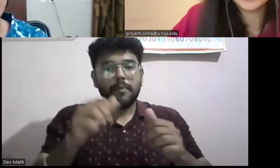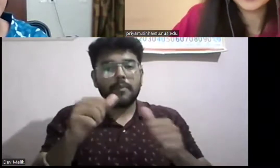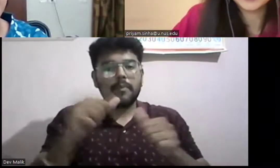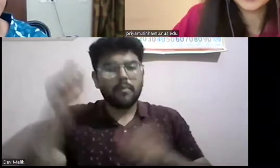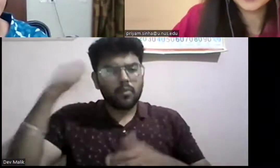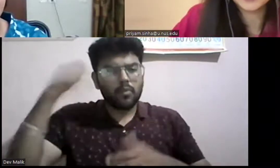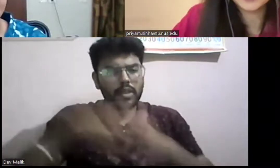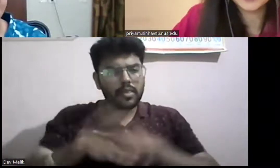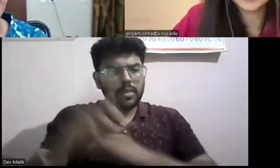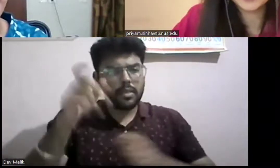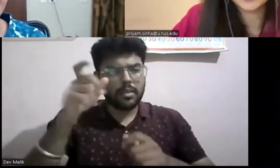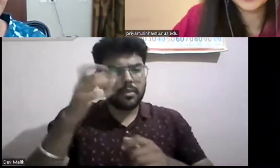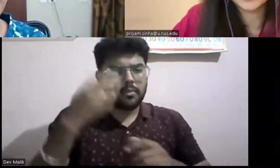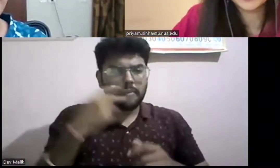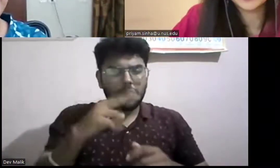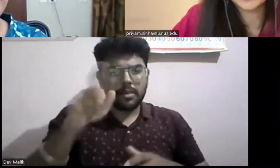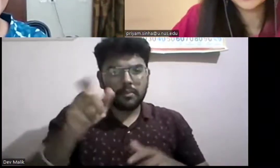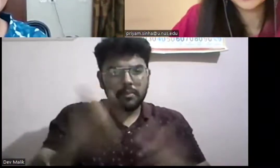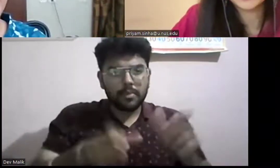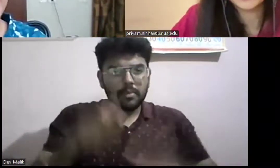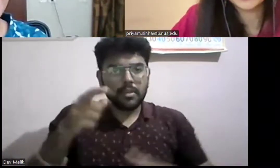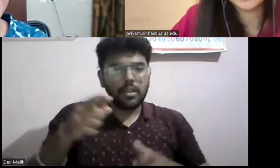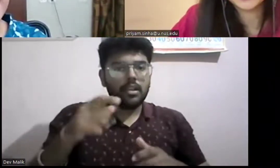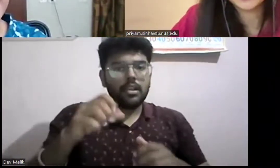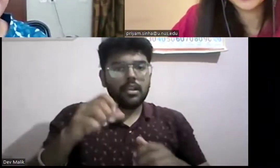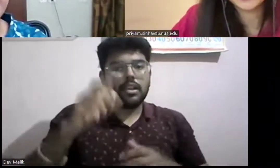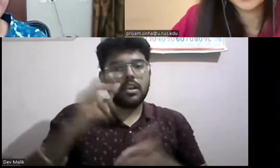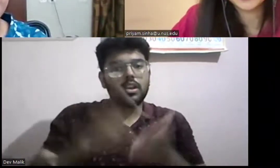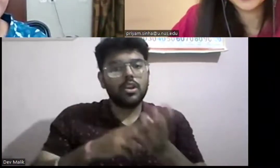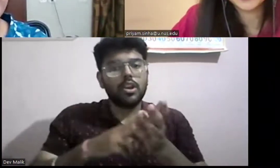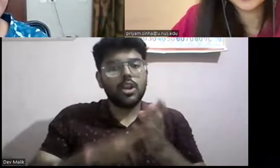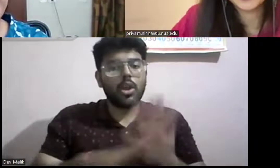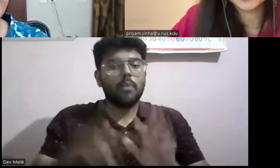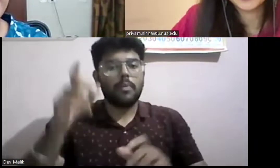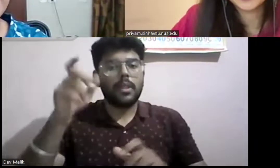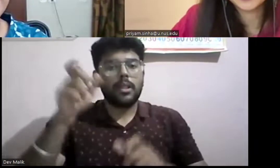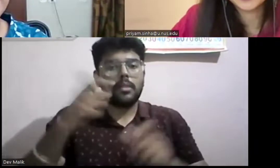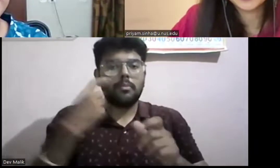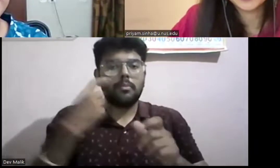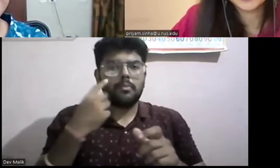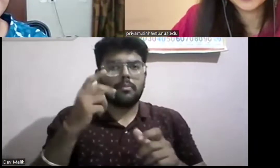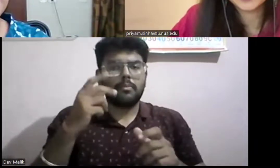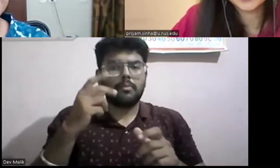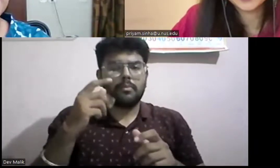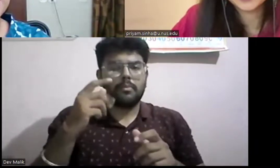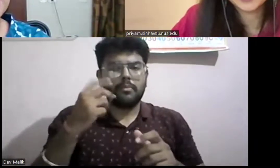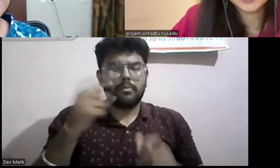passing as non-blind. It's a very interesting film, and